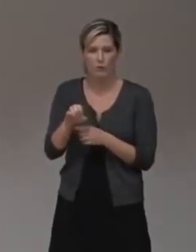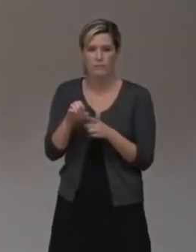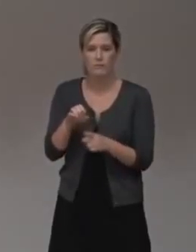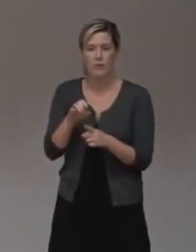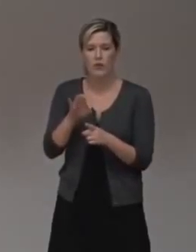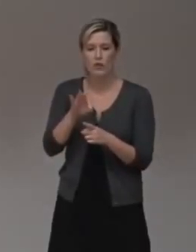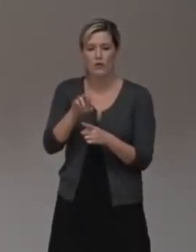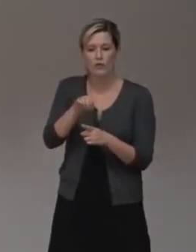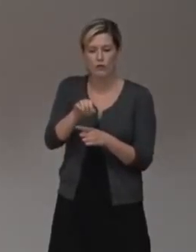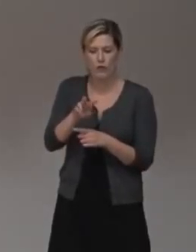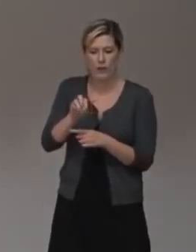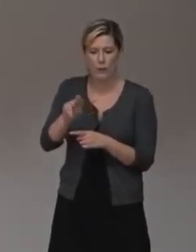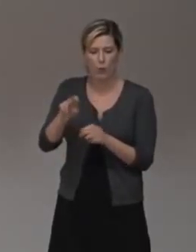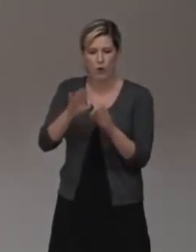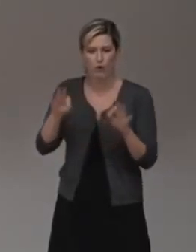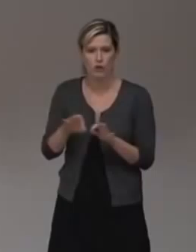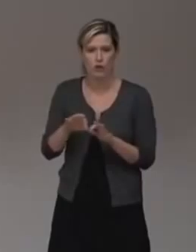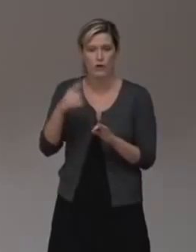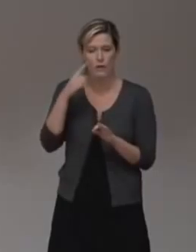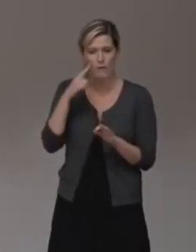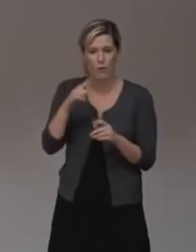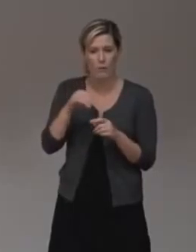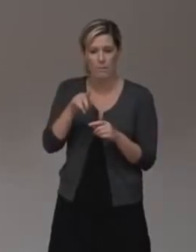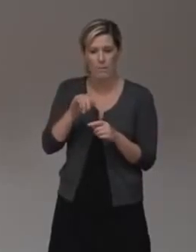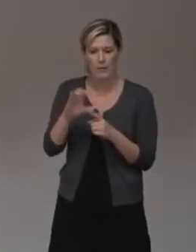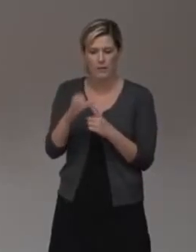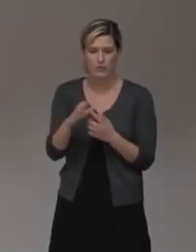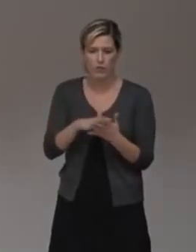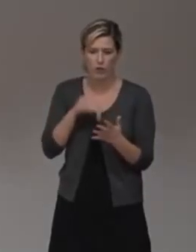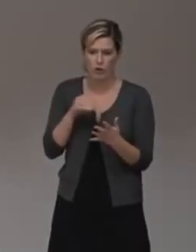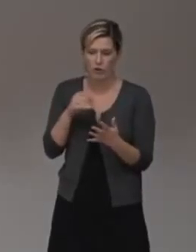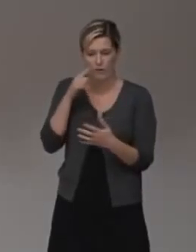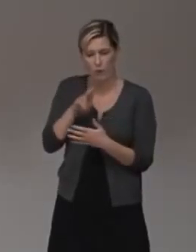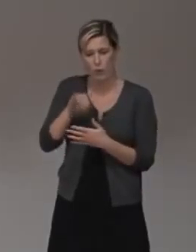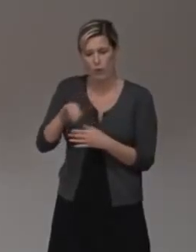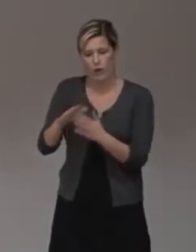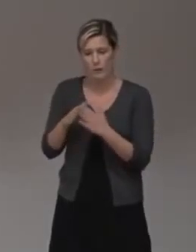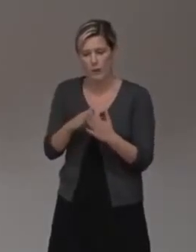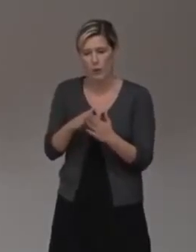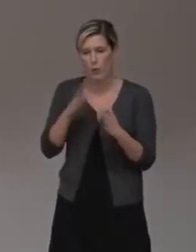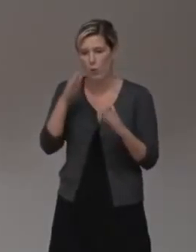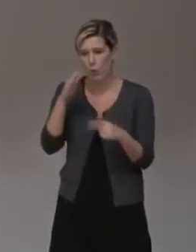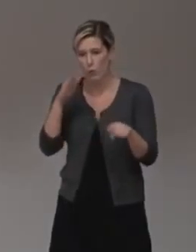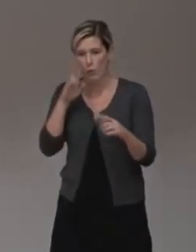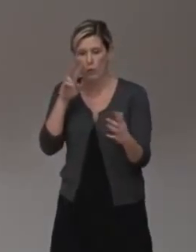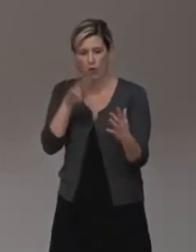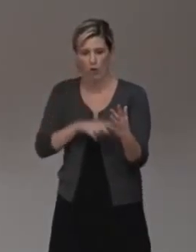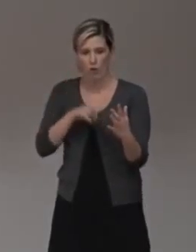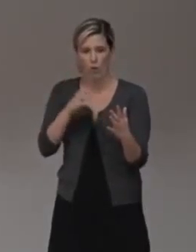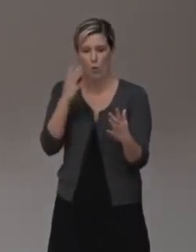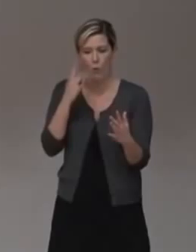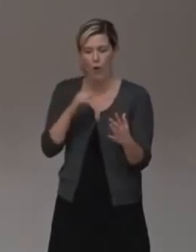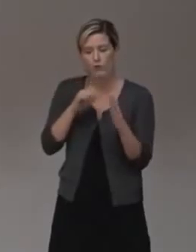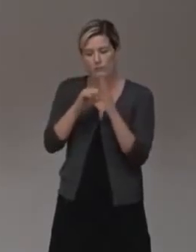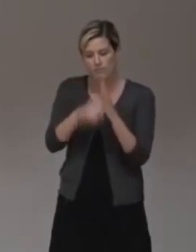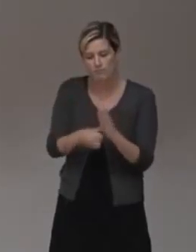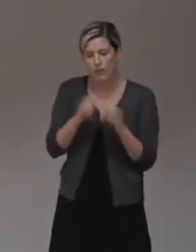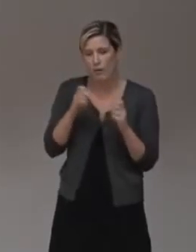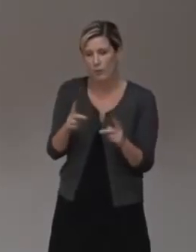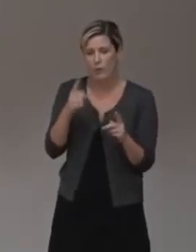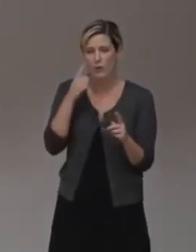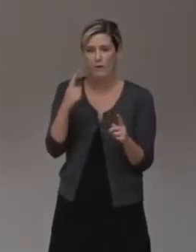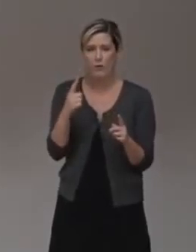Learning in the University of Rhode Island Community. And I hope you'll look at it, because it really emphasizes the opportunity, not only